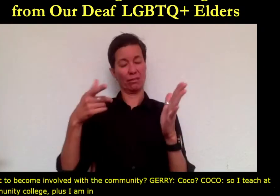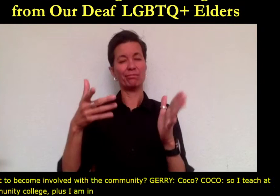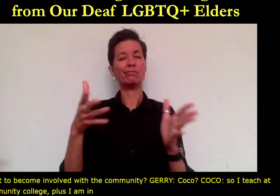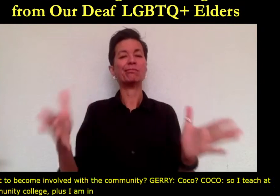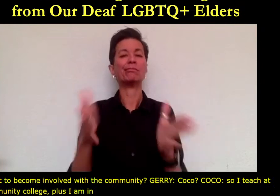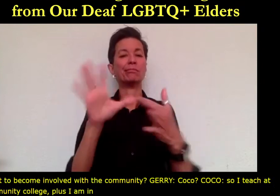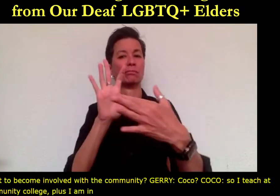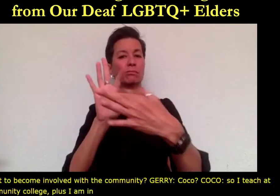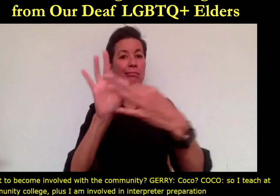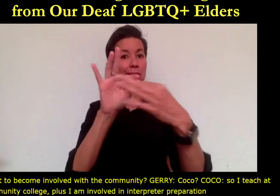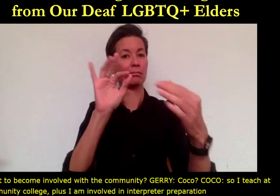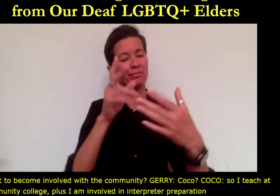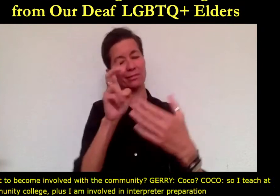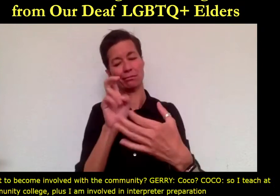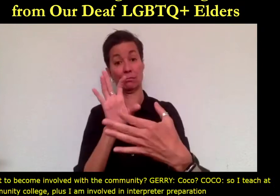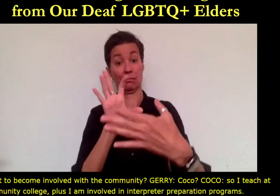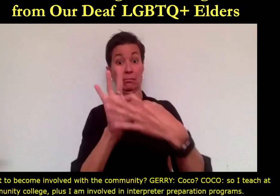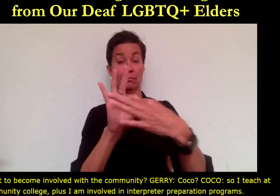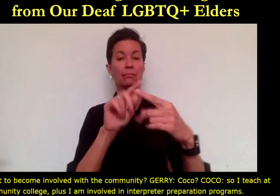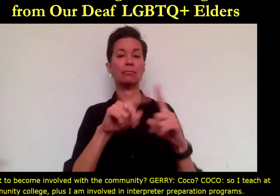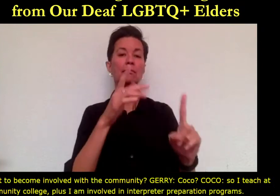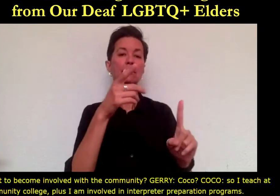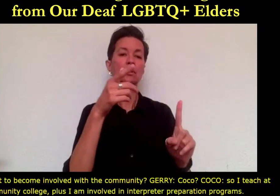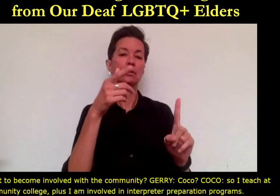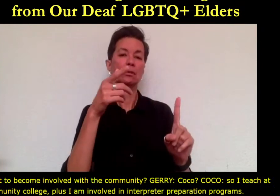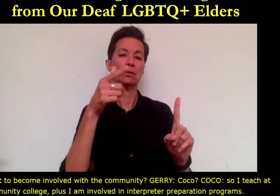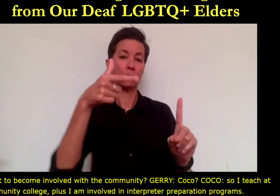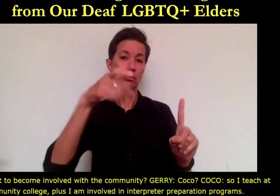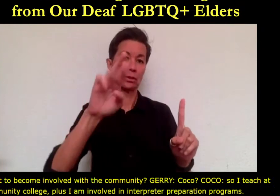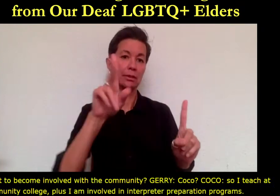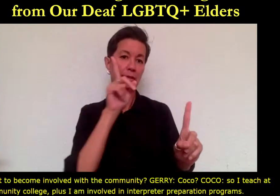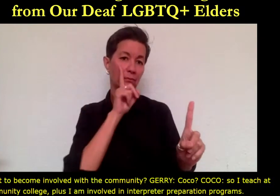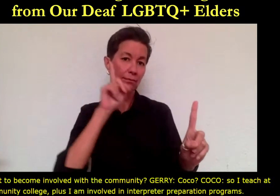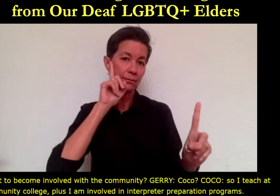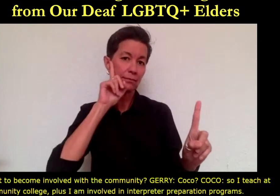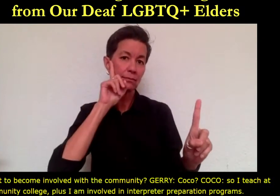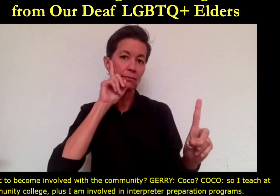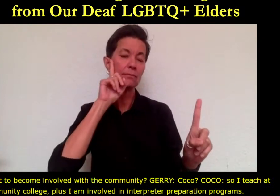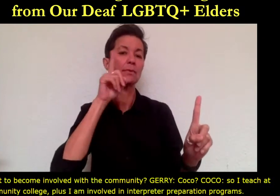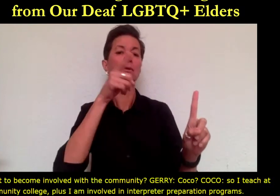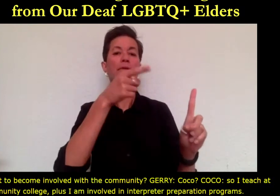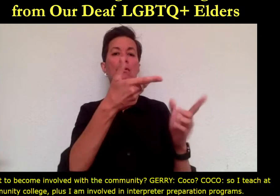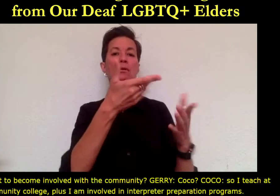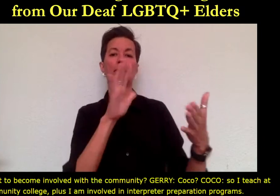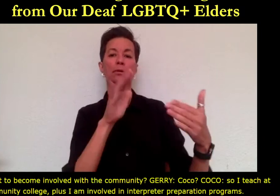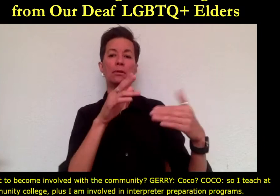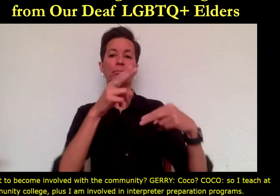and i think it's really important to encourage people to connect with queer deaf individuals